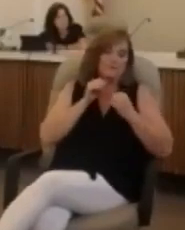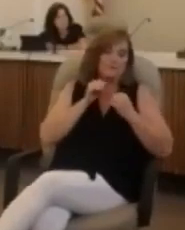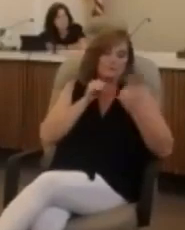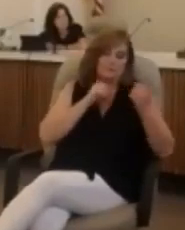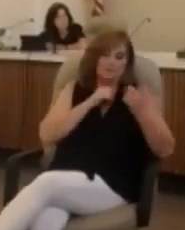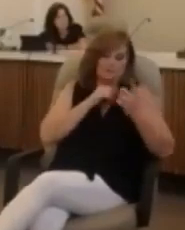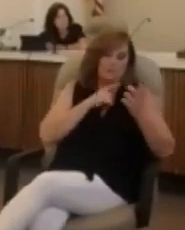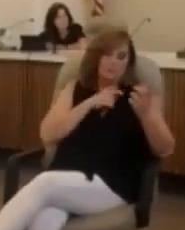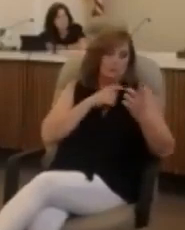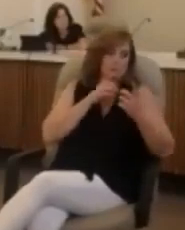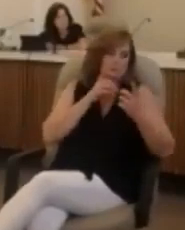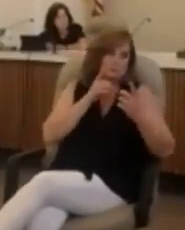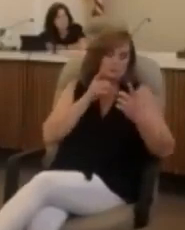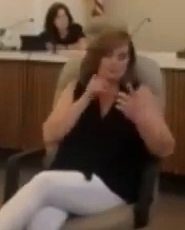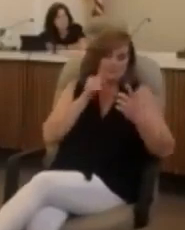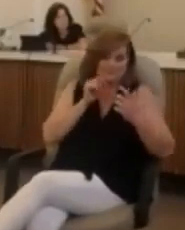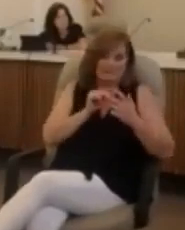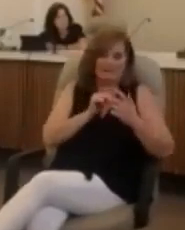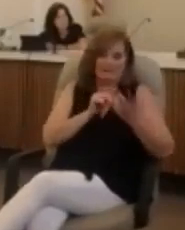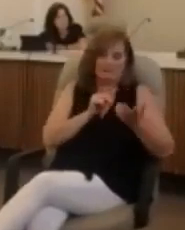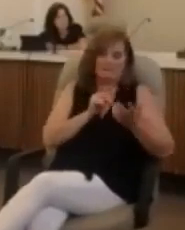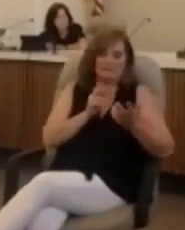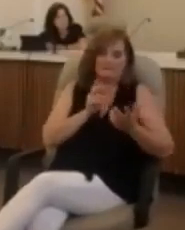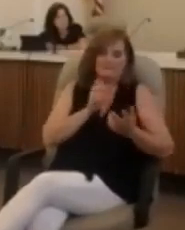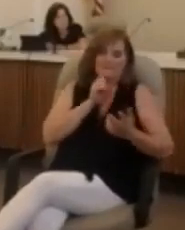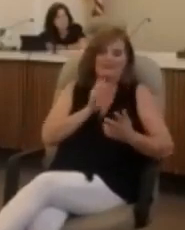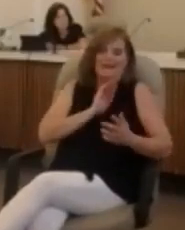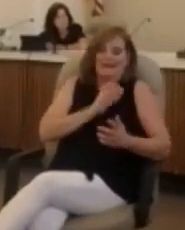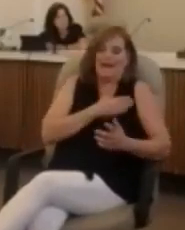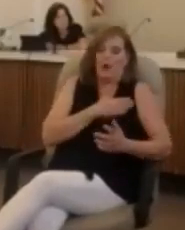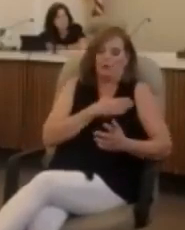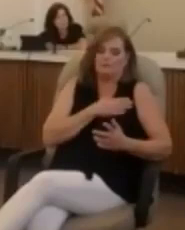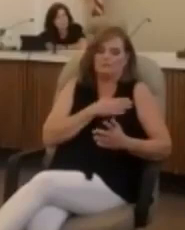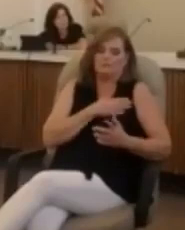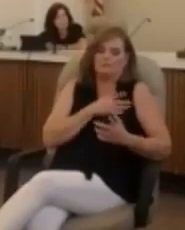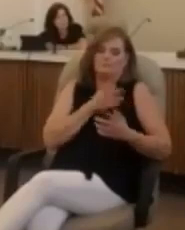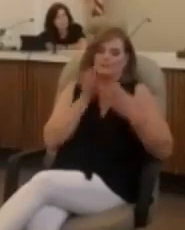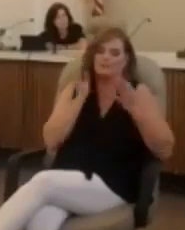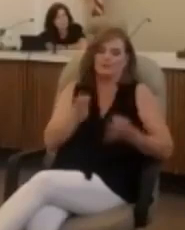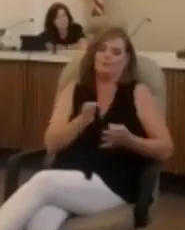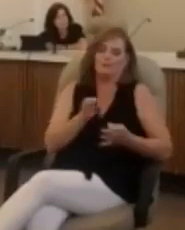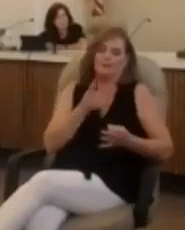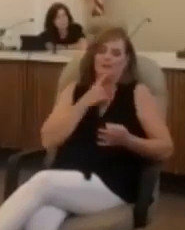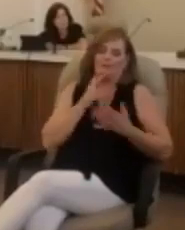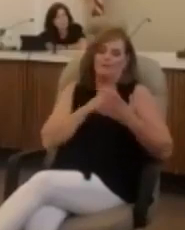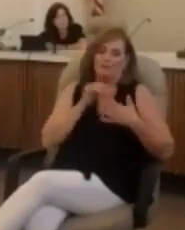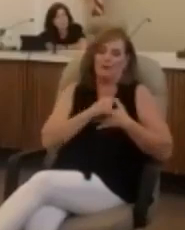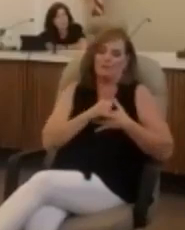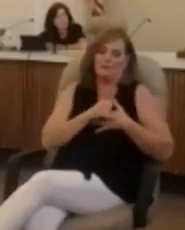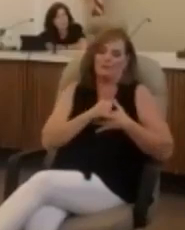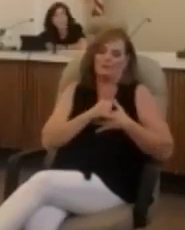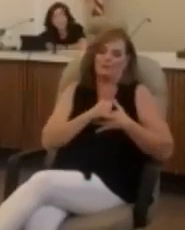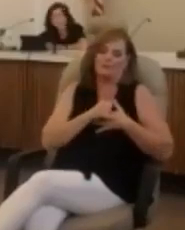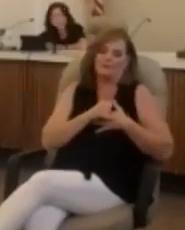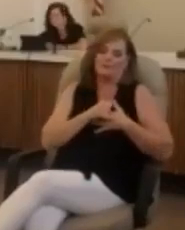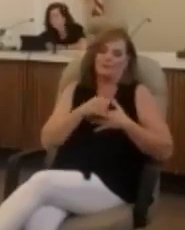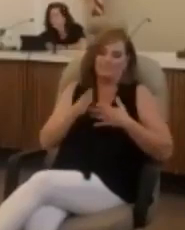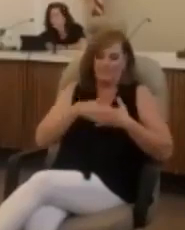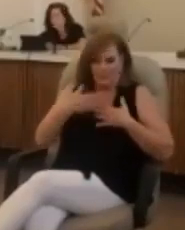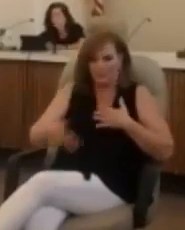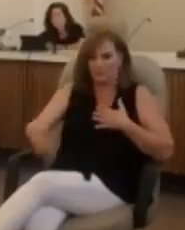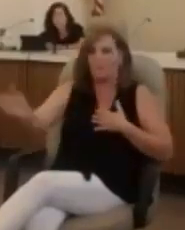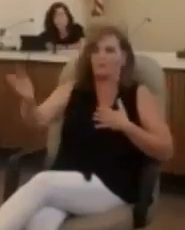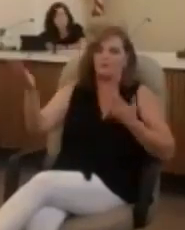and tonight, you know, it's really not our decision if the project goes forward or not on the actual building of the